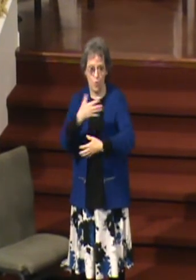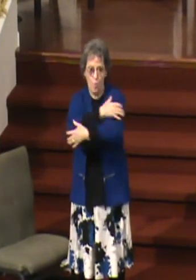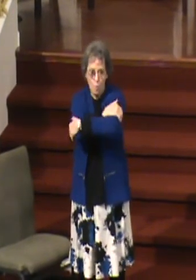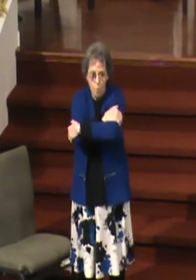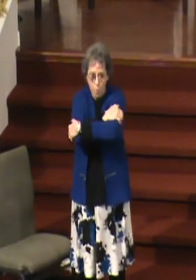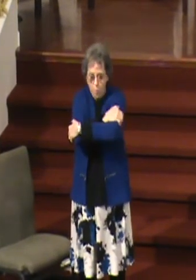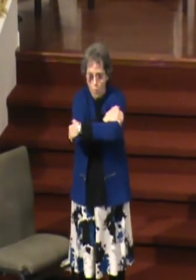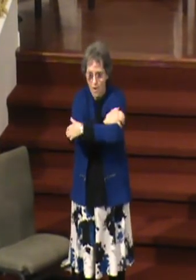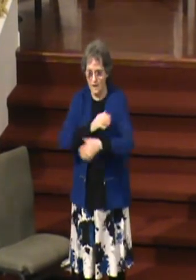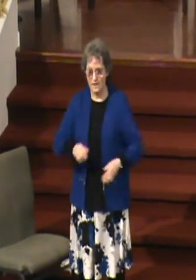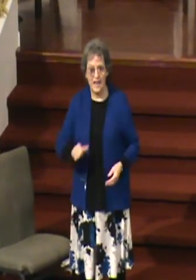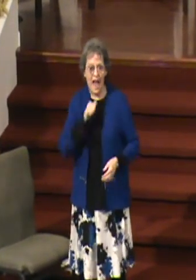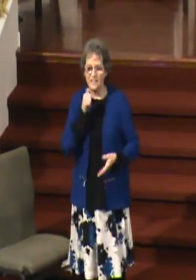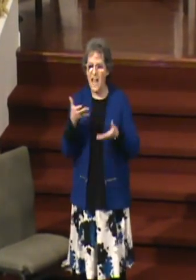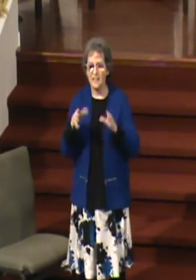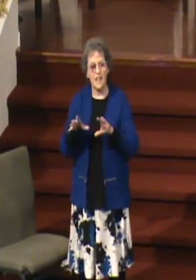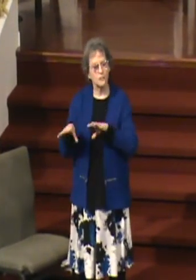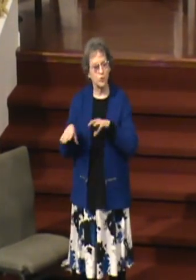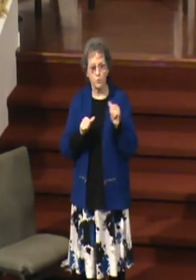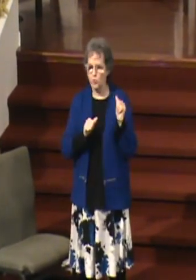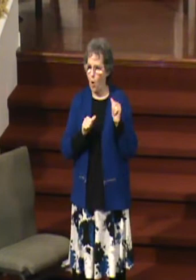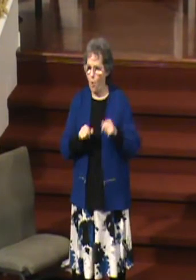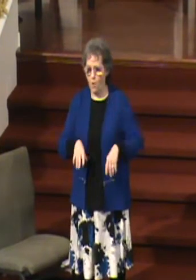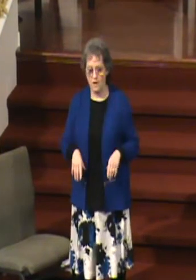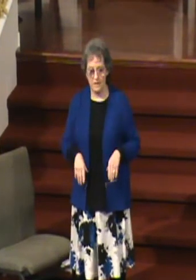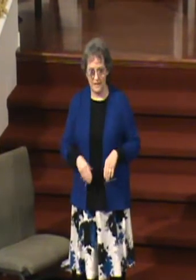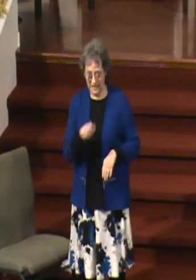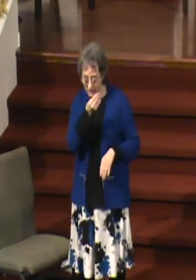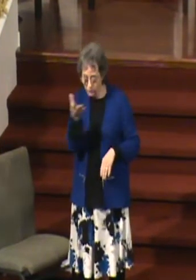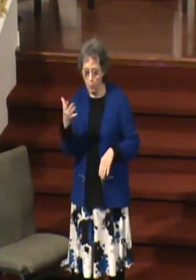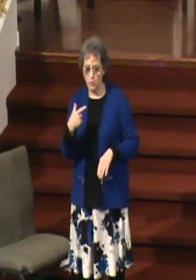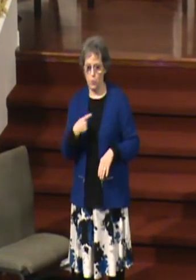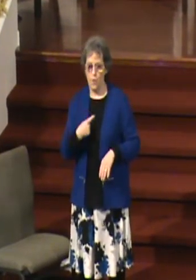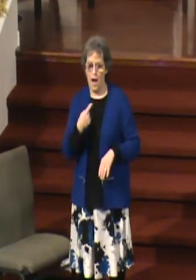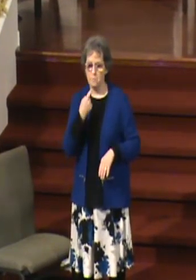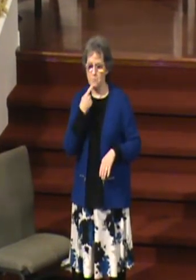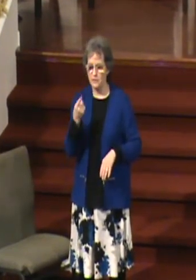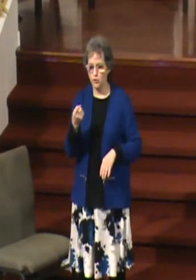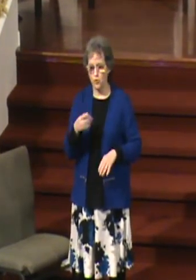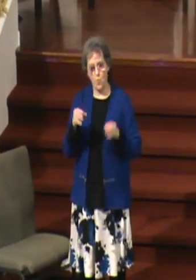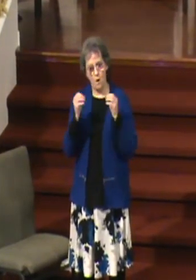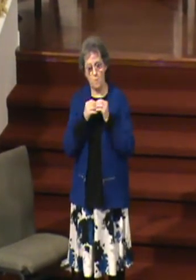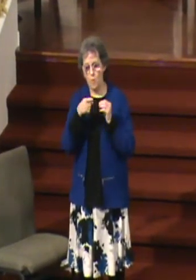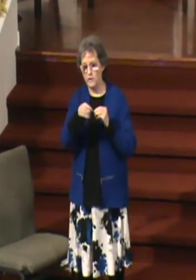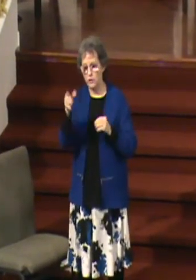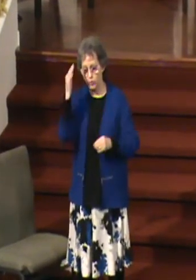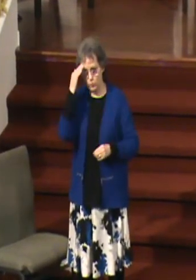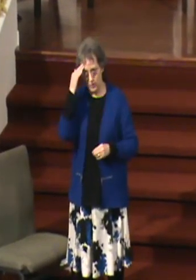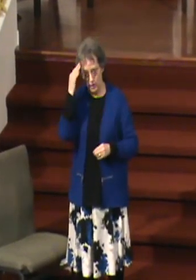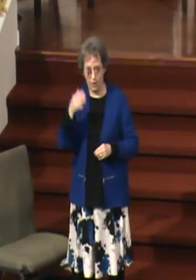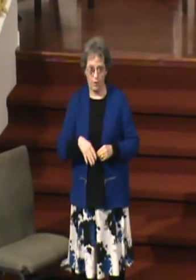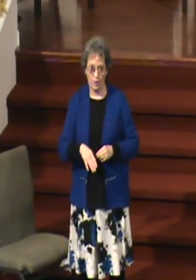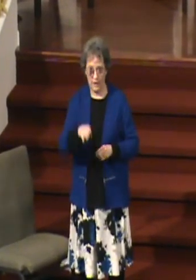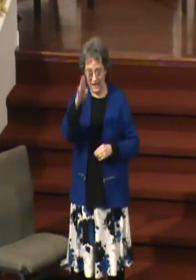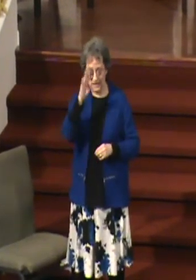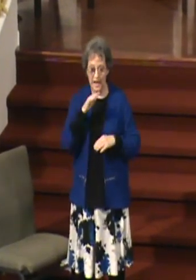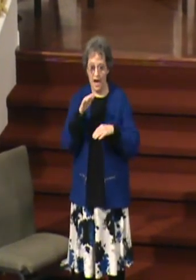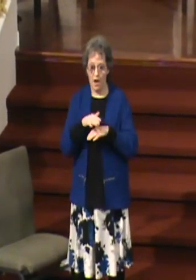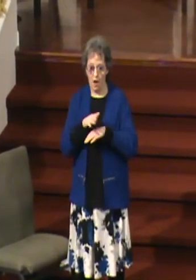and I wouldn't let you go. I would tell you that I miss you more than you'll ever know, and God has called or called you.